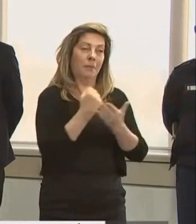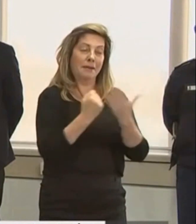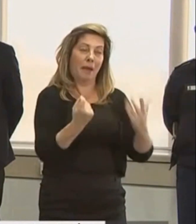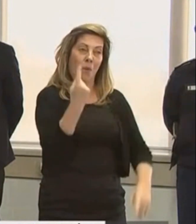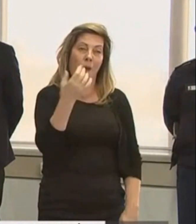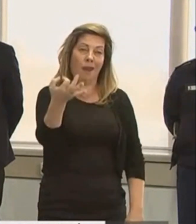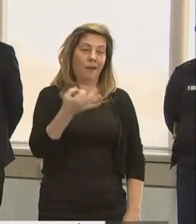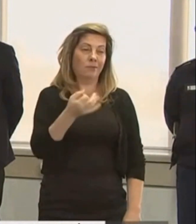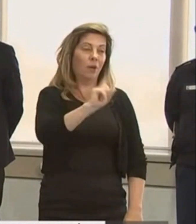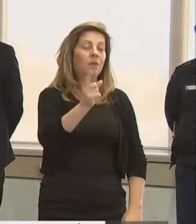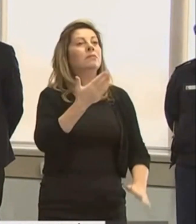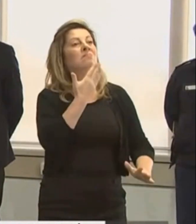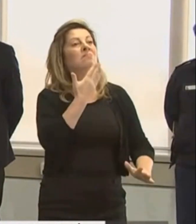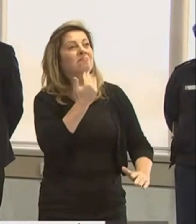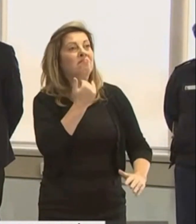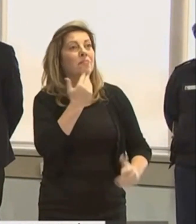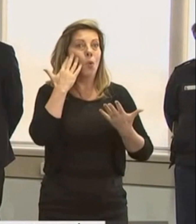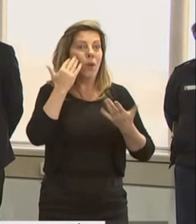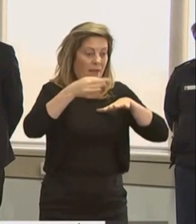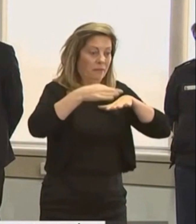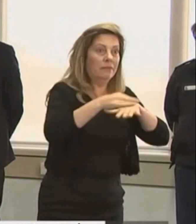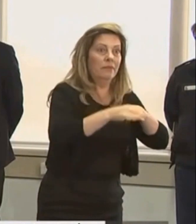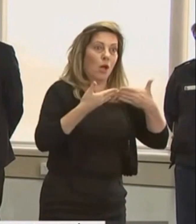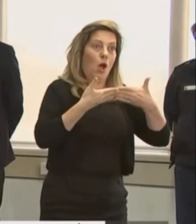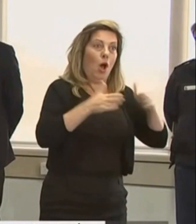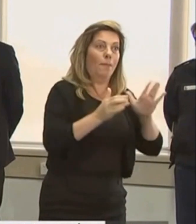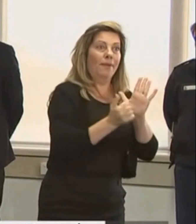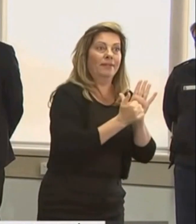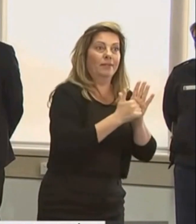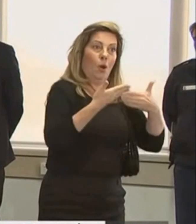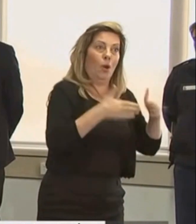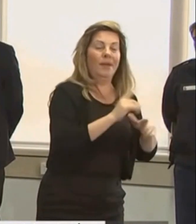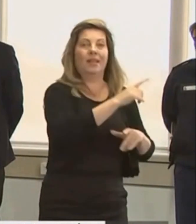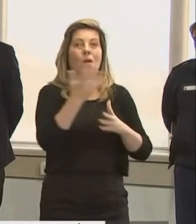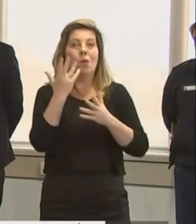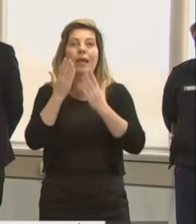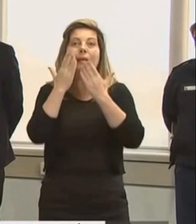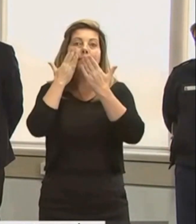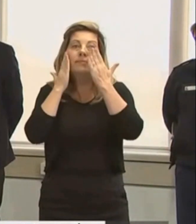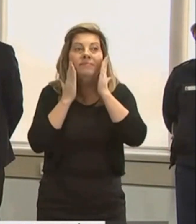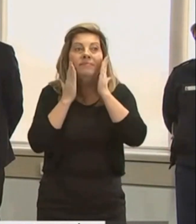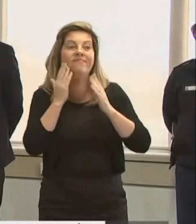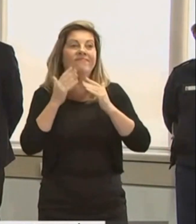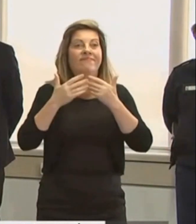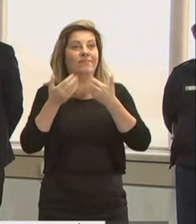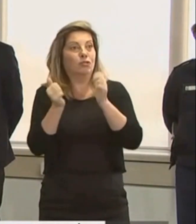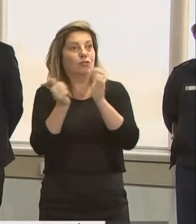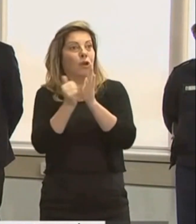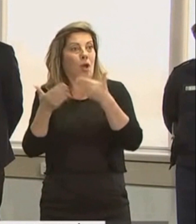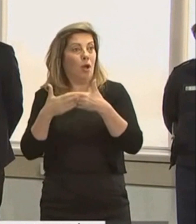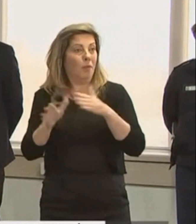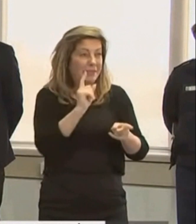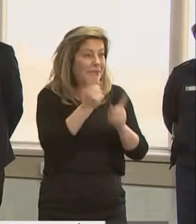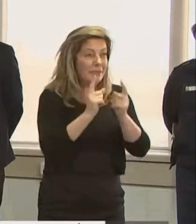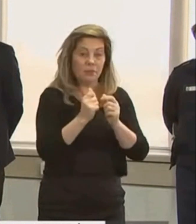last 3 months, this has been the one that I think has topped the barrel. It's certainly been a